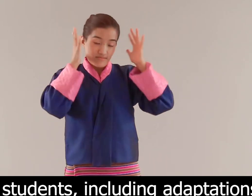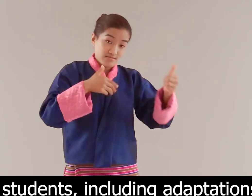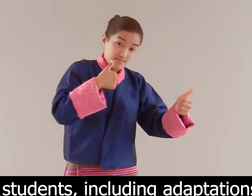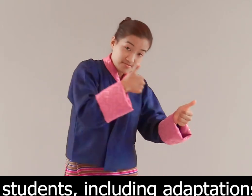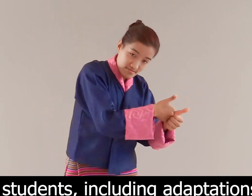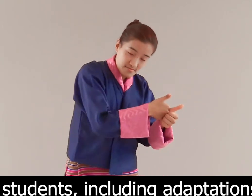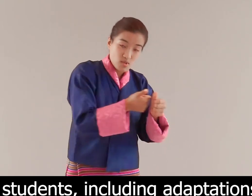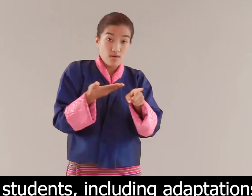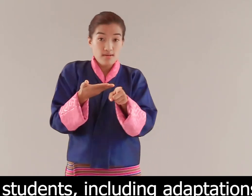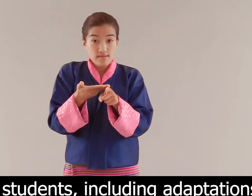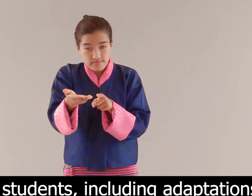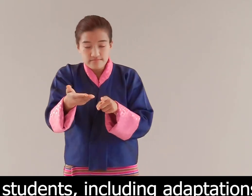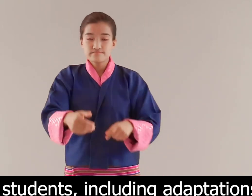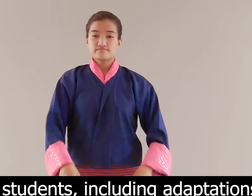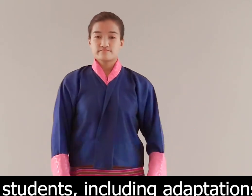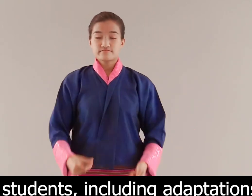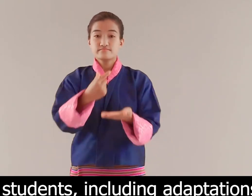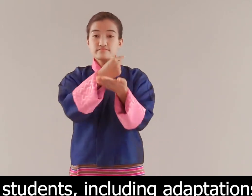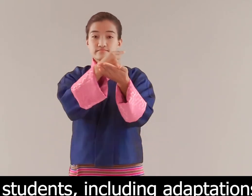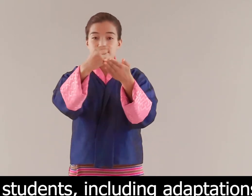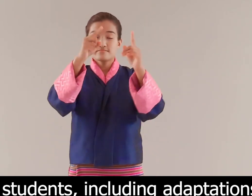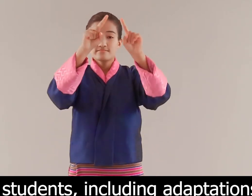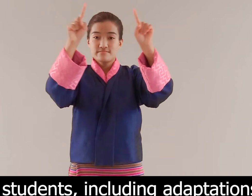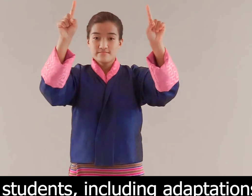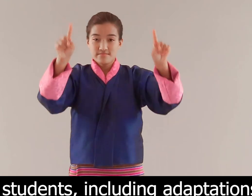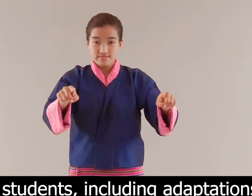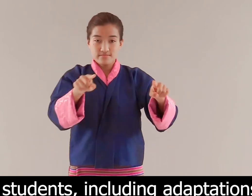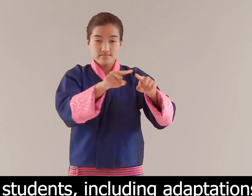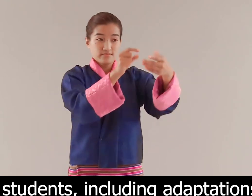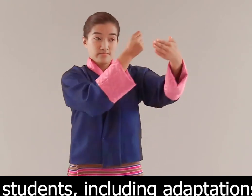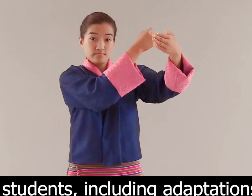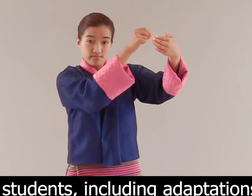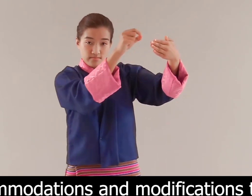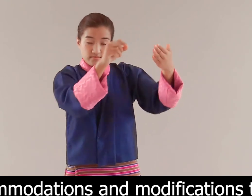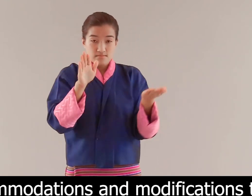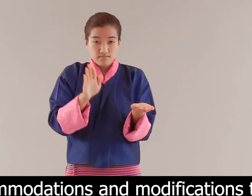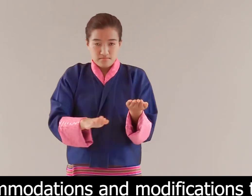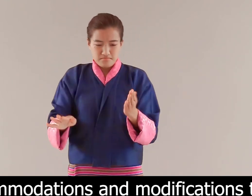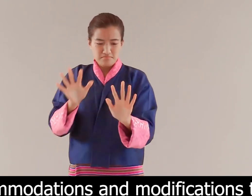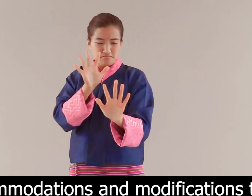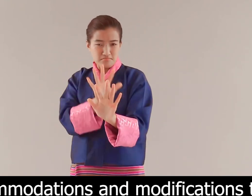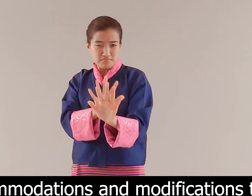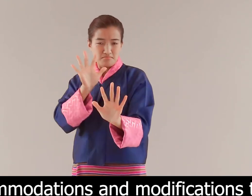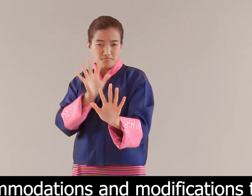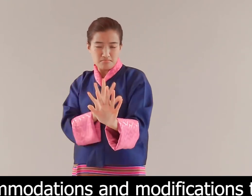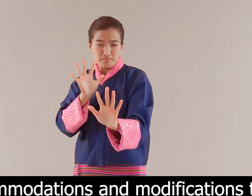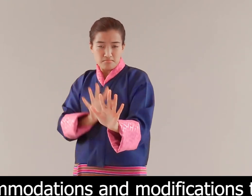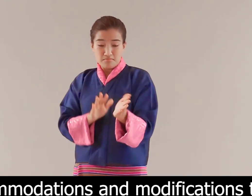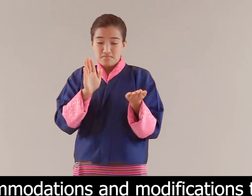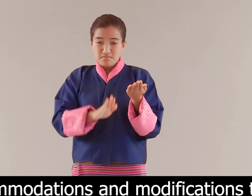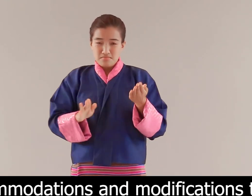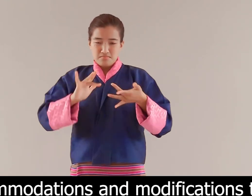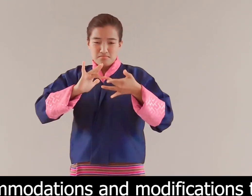modification to learning activities, resources, and materials.